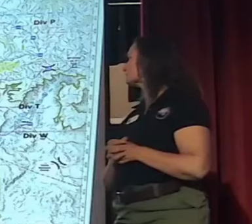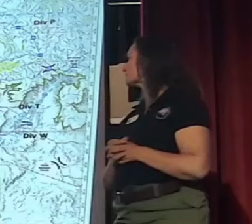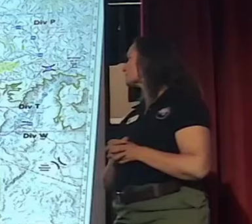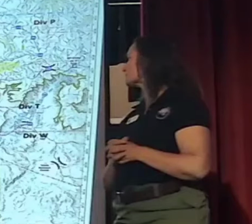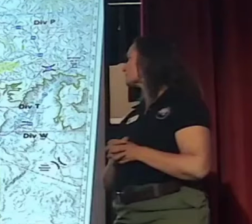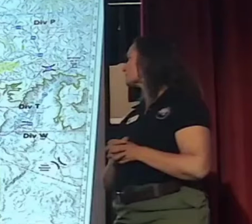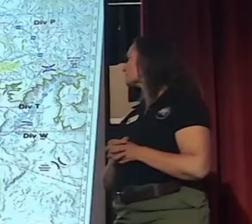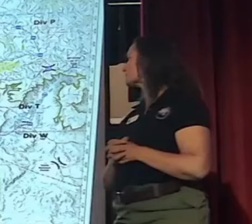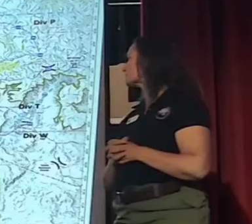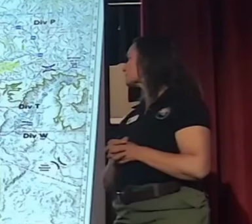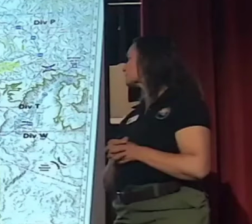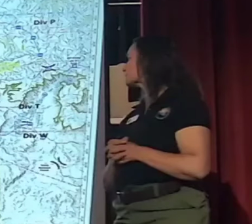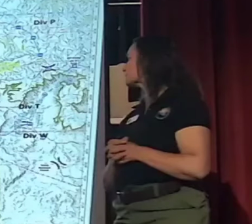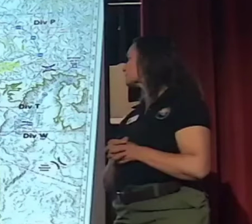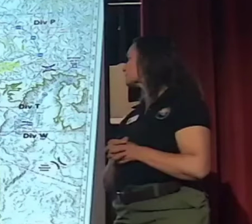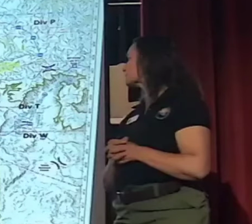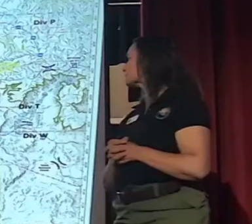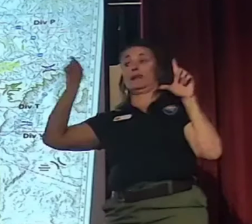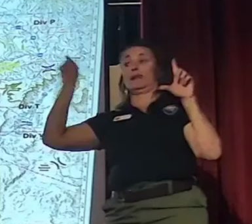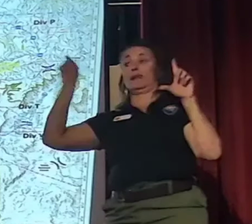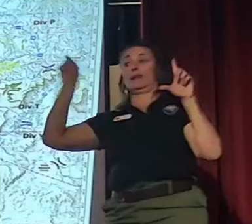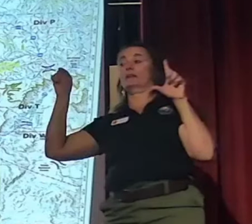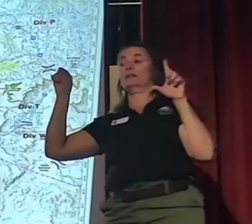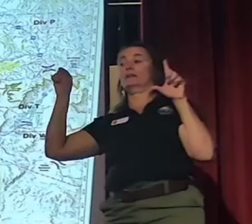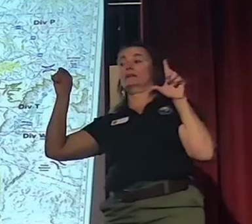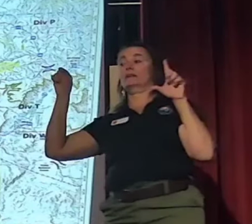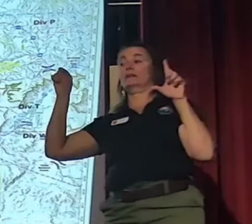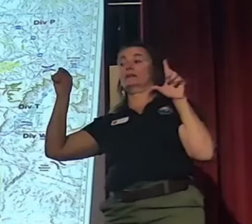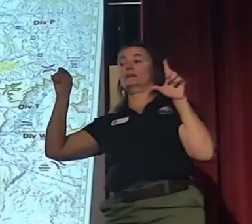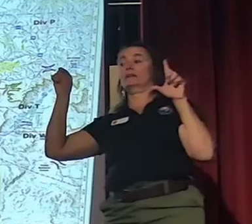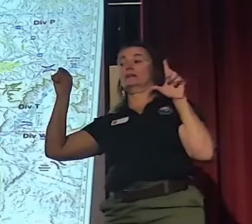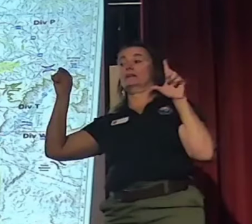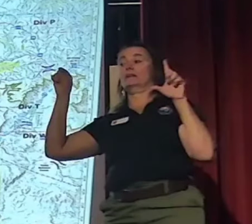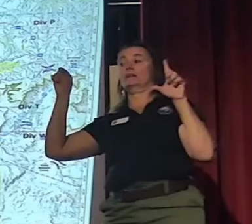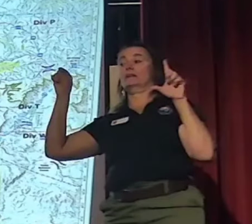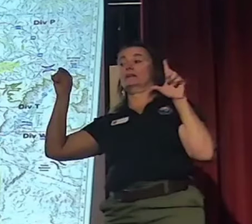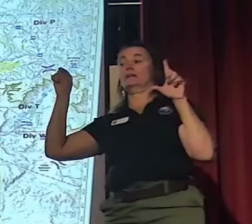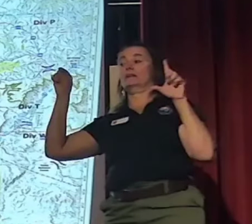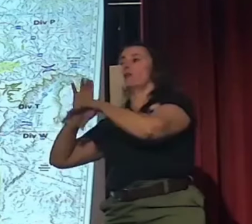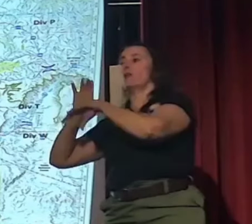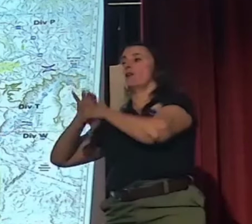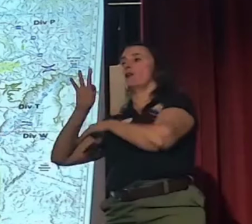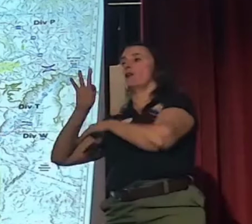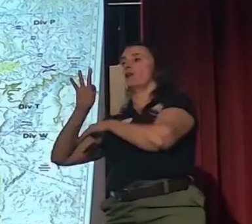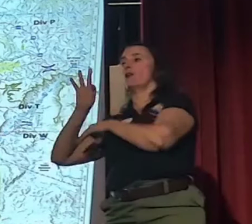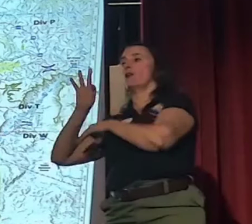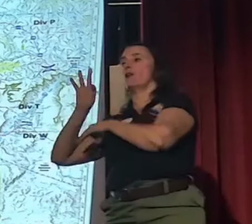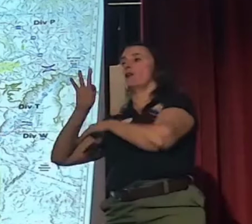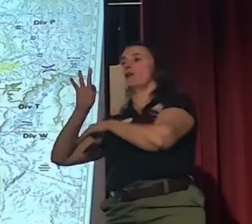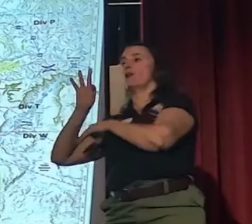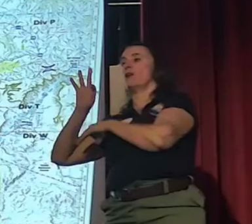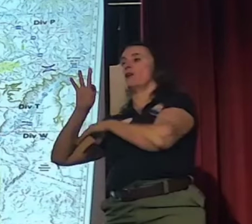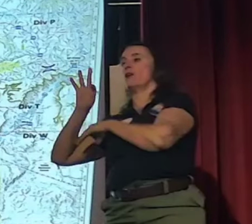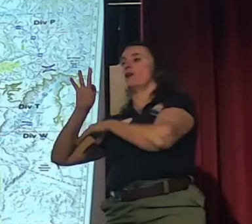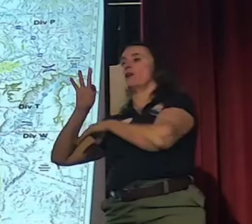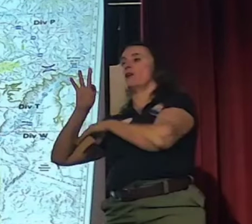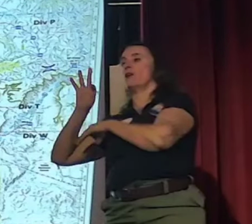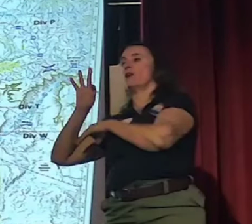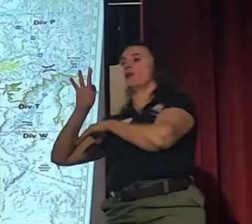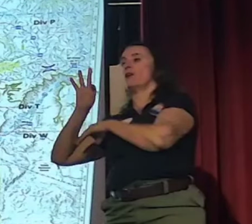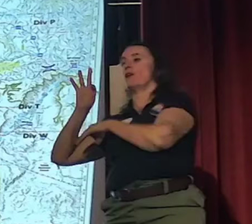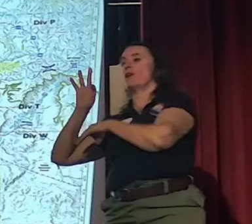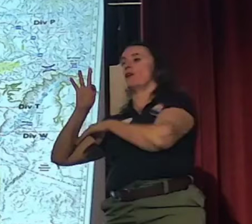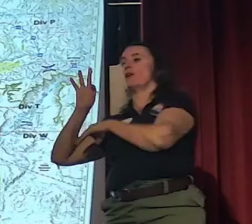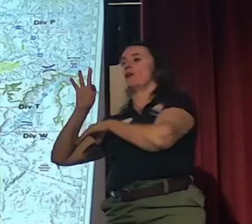The fire behavior along these two divisions, here along the Fossil Creek Road, moving up to this little peak